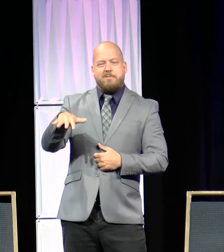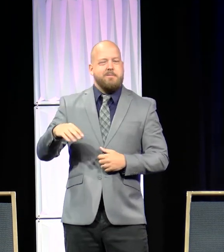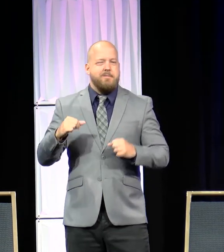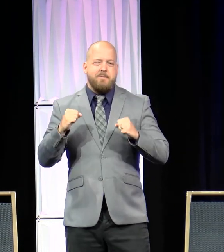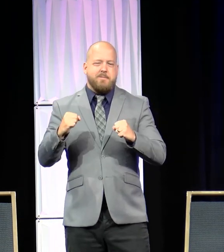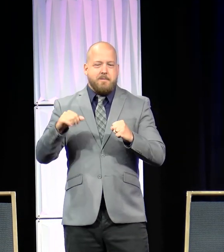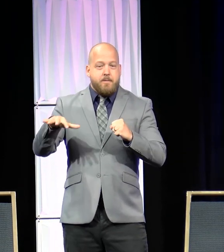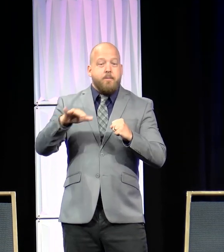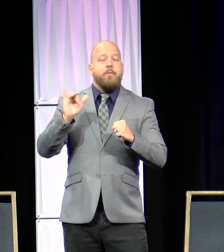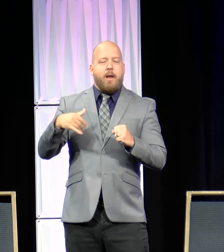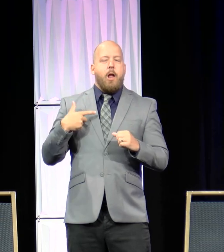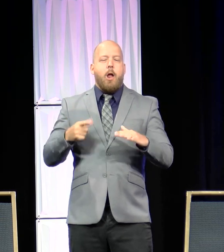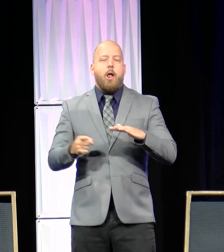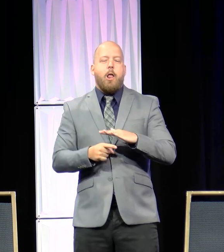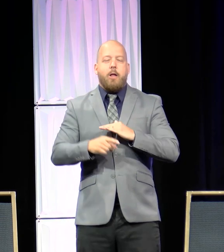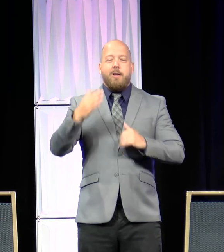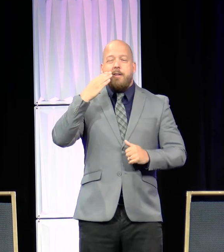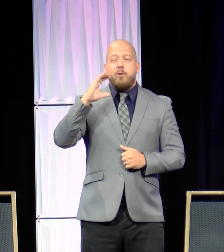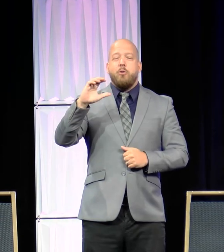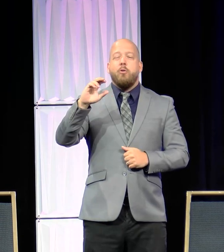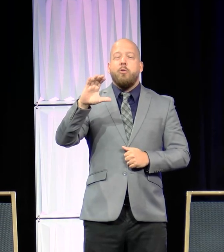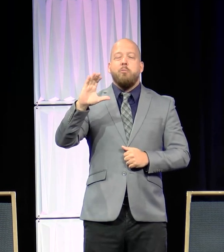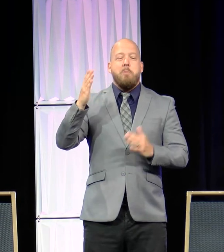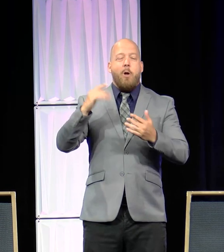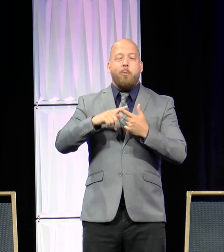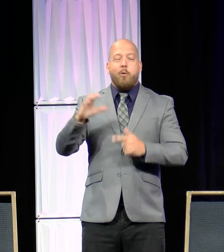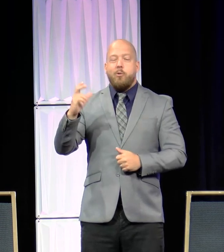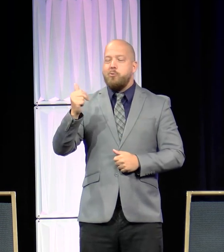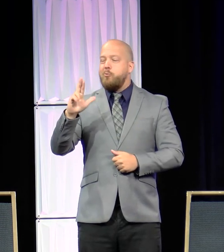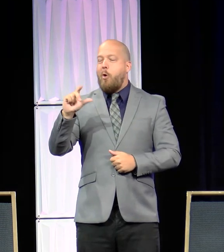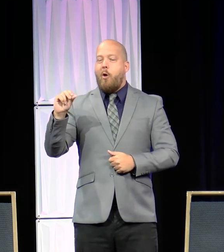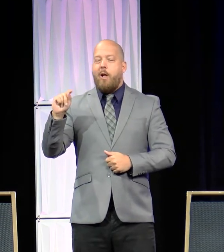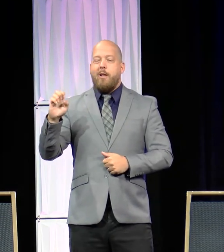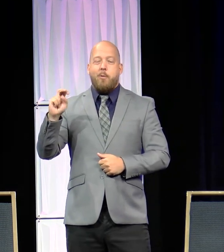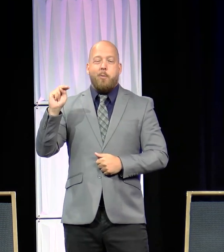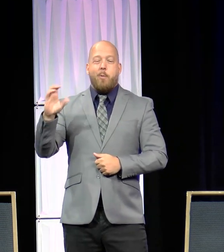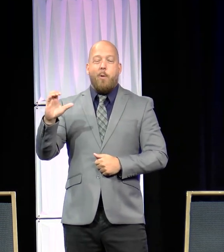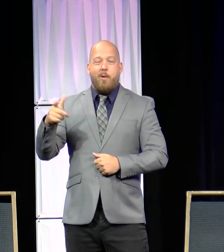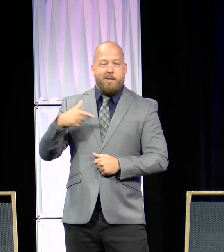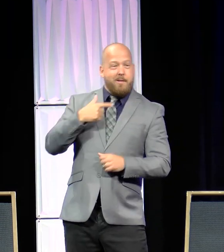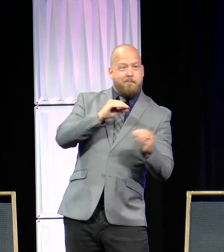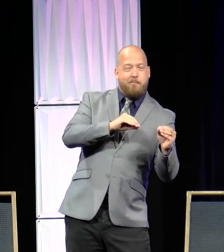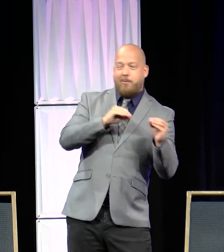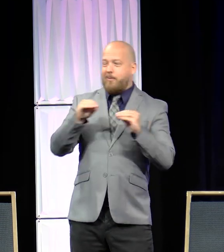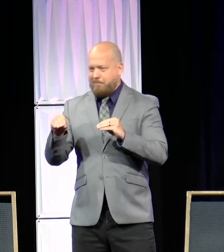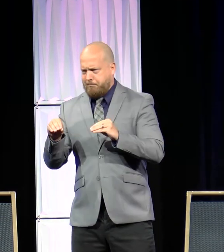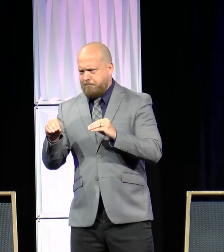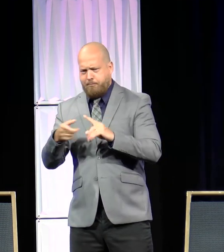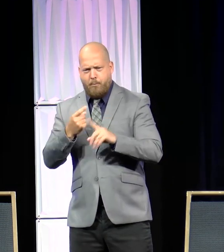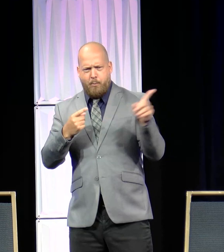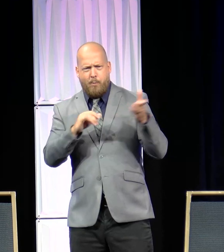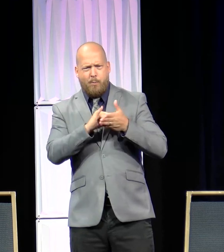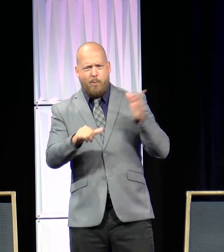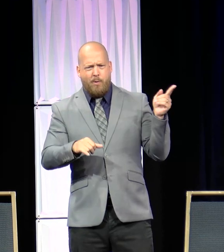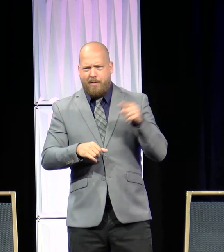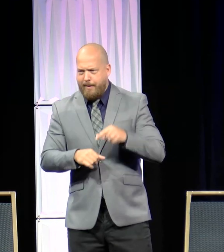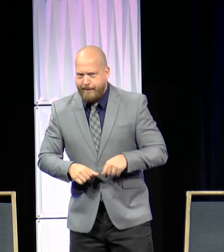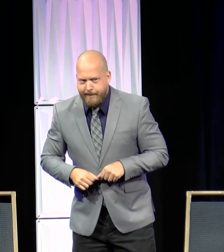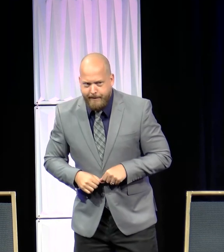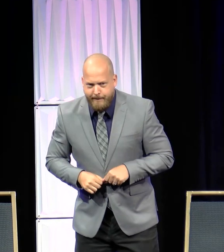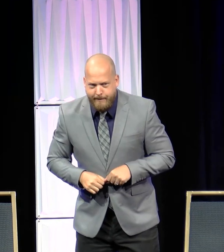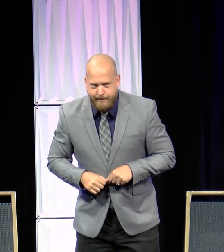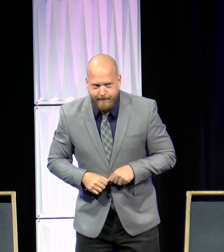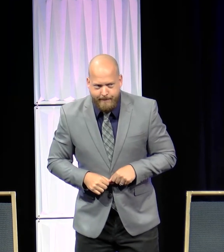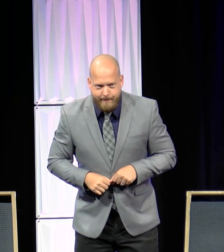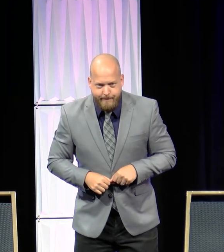stuff, be down there a little bit. But I'm still all hood, all right? You ask any of the staff at a call to